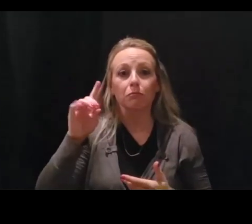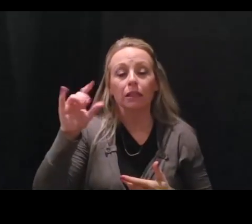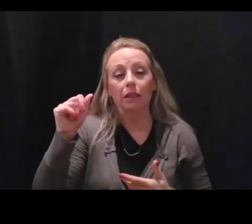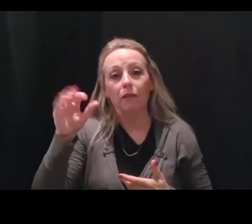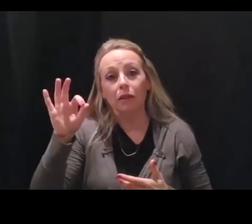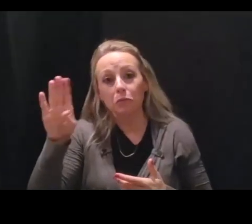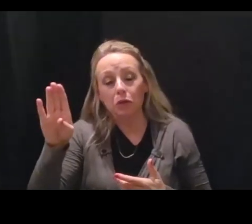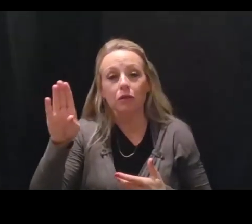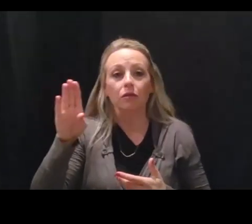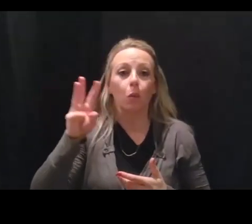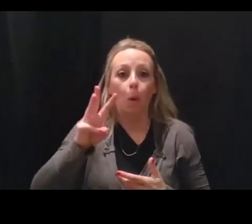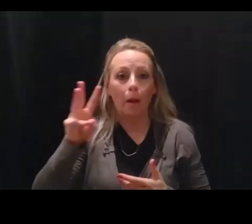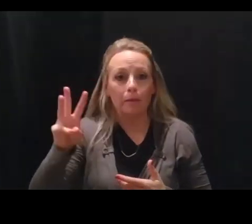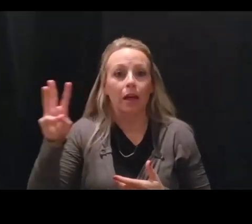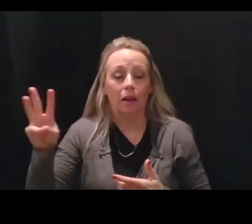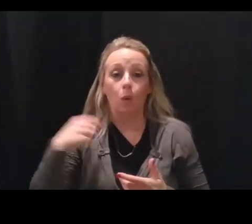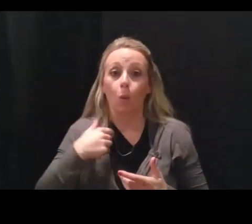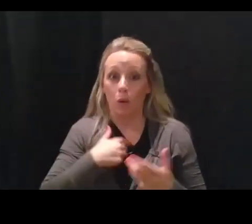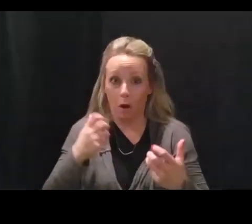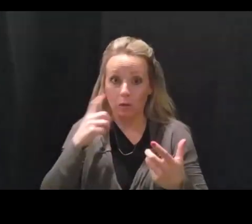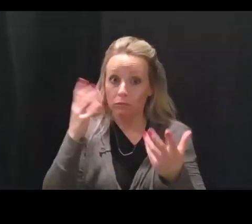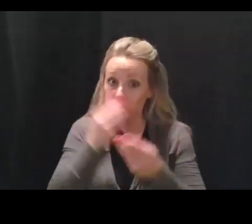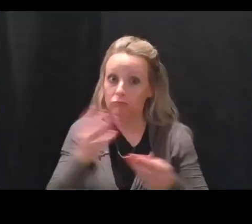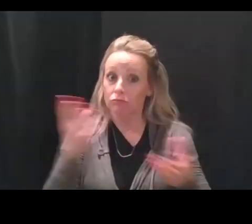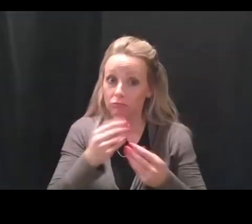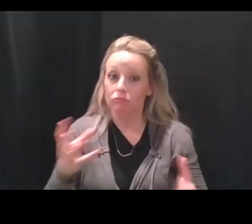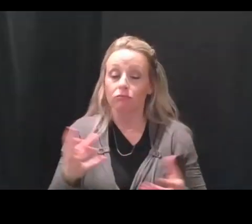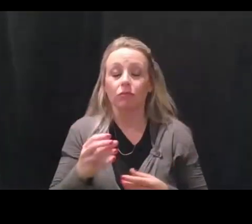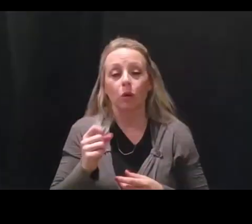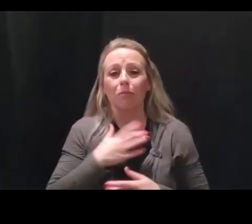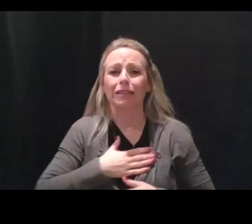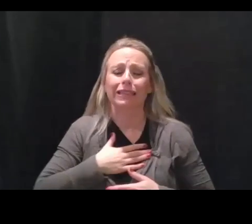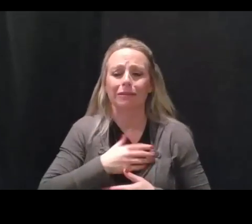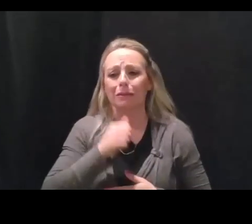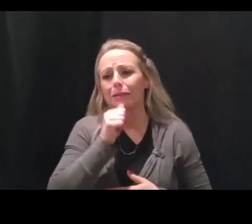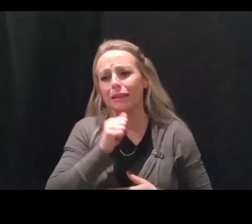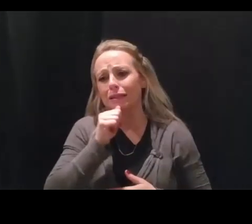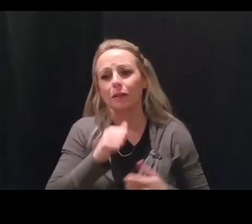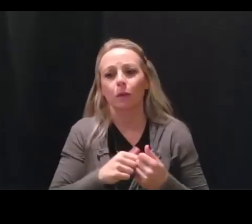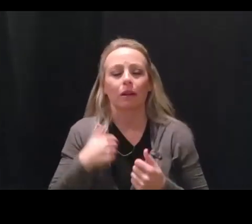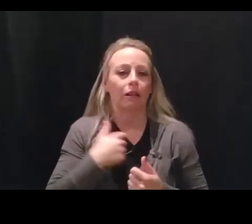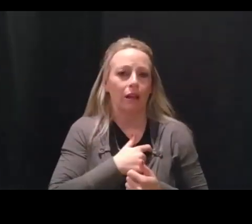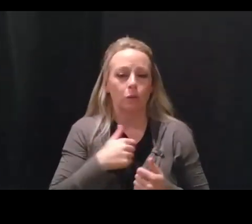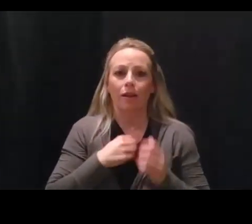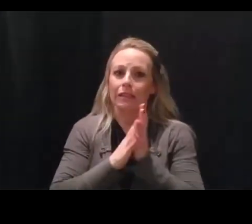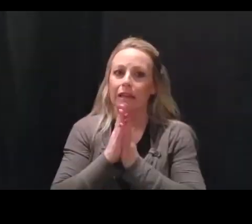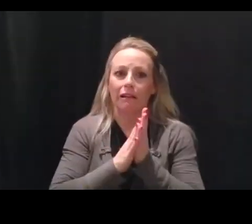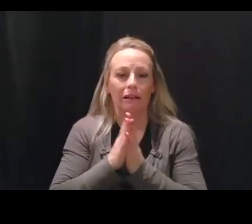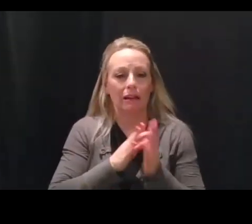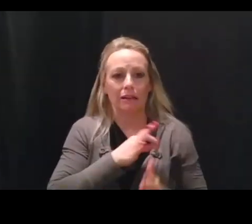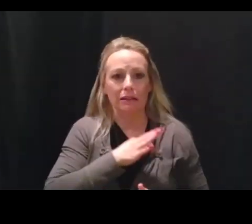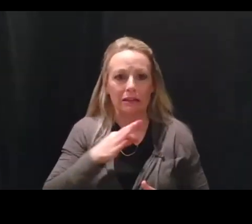information with you as much as you want to receive it. So please be patient with us. We have a dedicated staff who are doing their